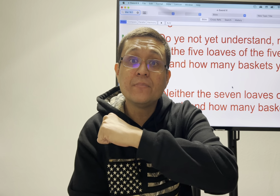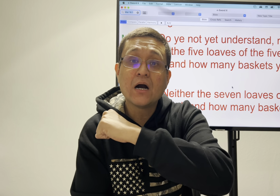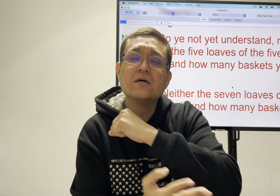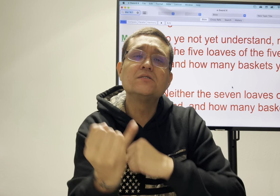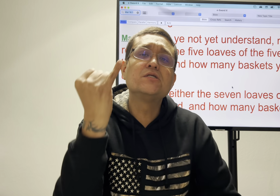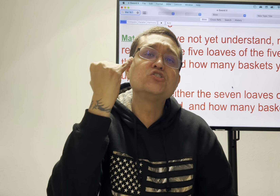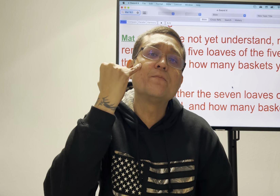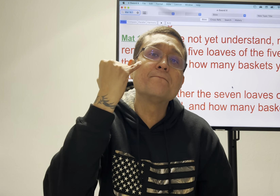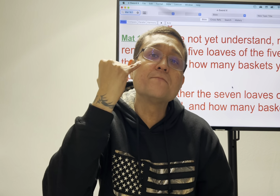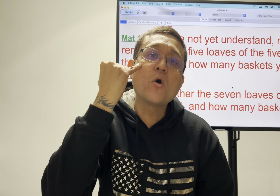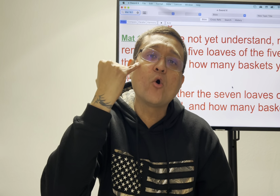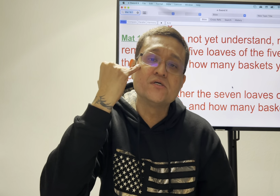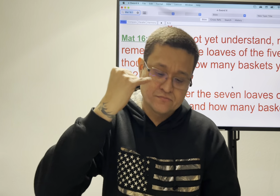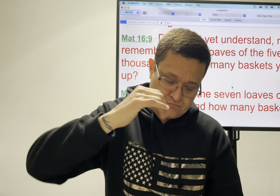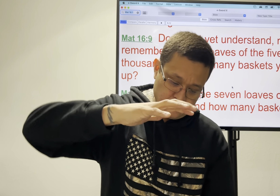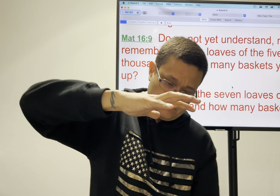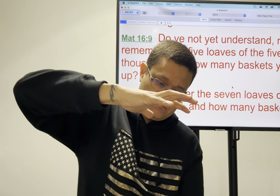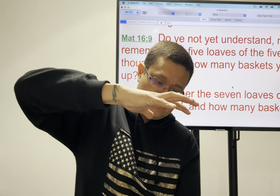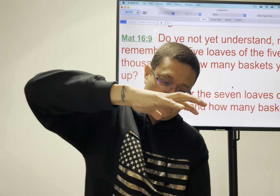And they had 12 basketfuls.